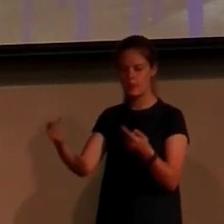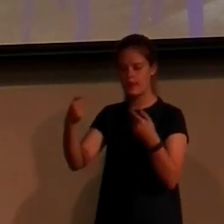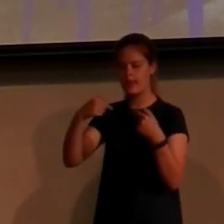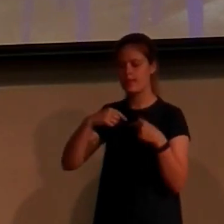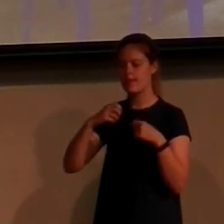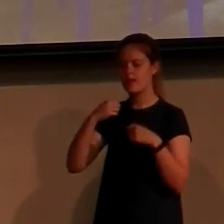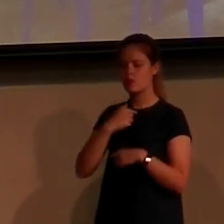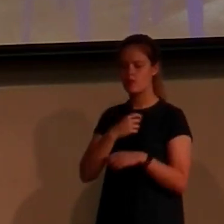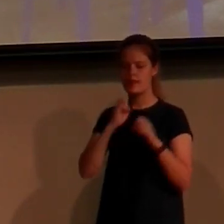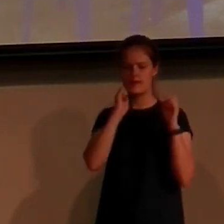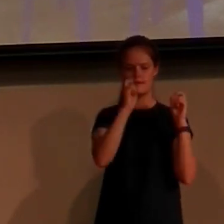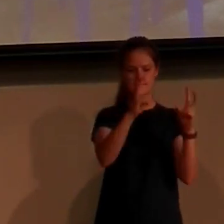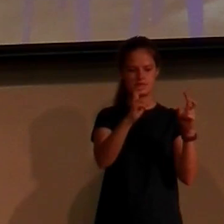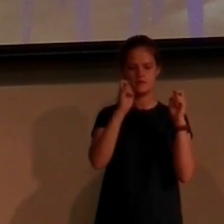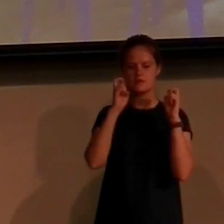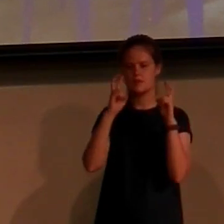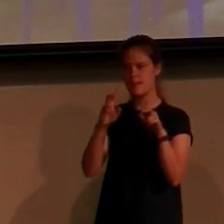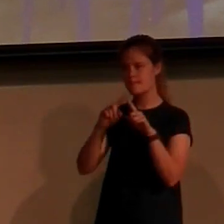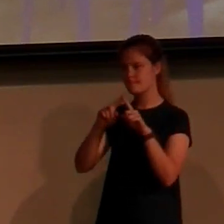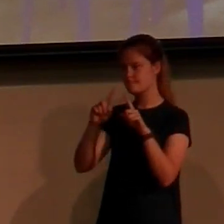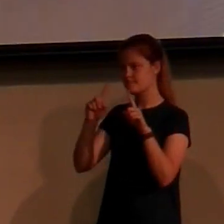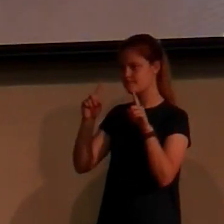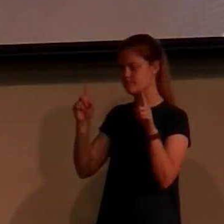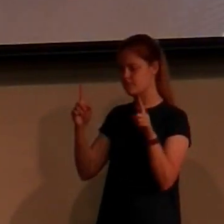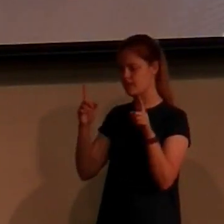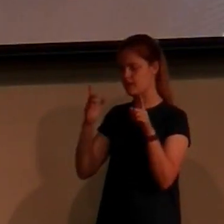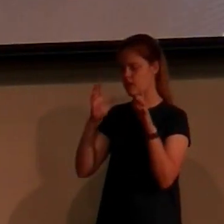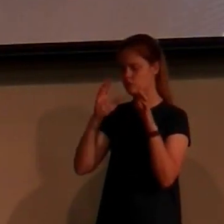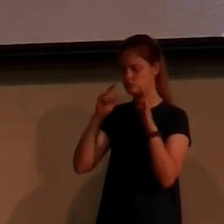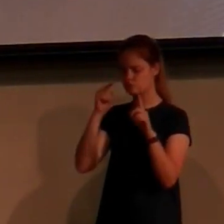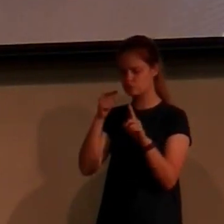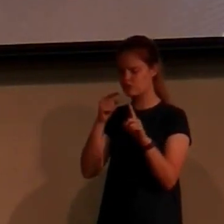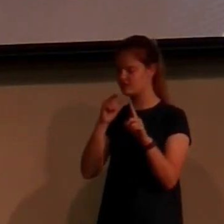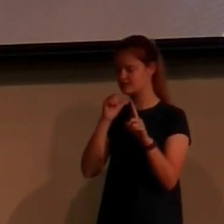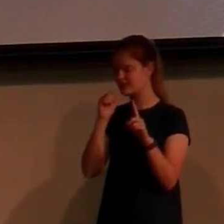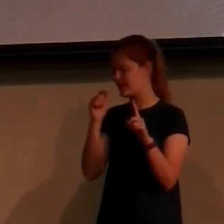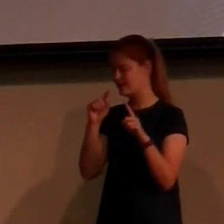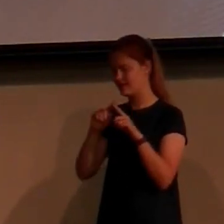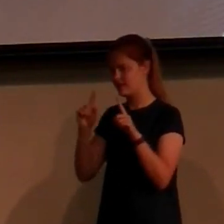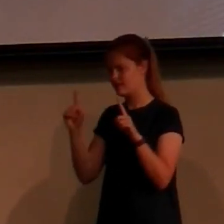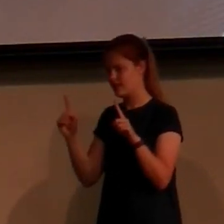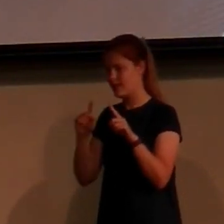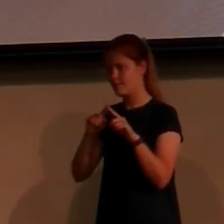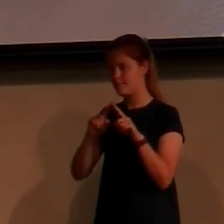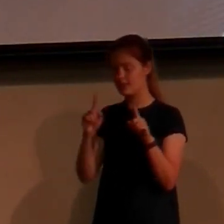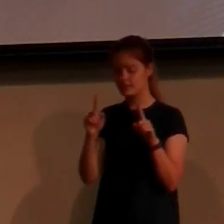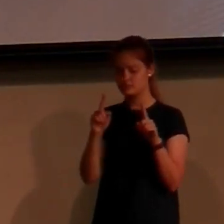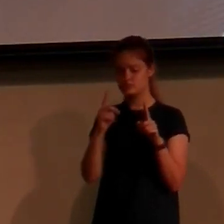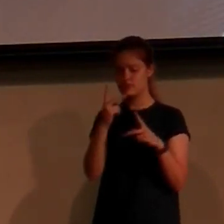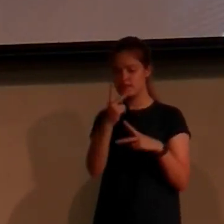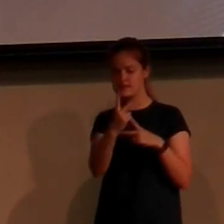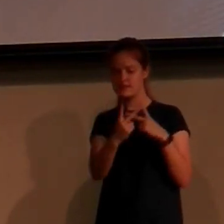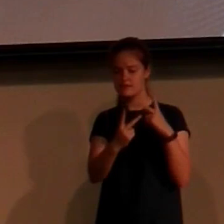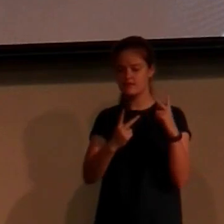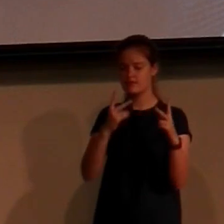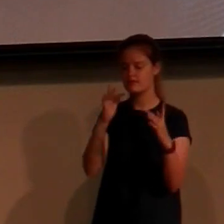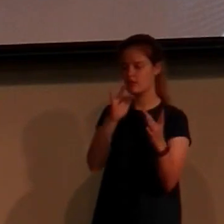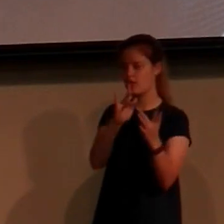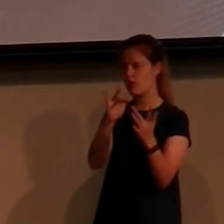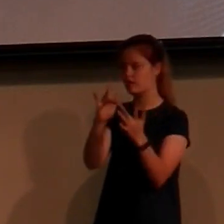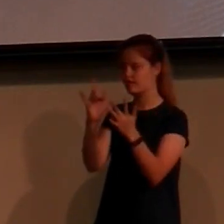evangelize. But the strategy there was a little different. We basically went to visit contacts that they